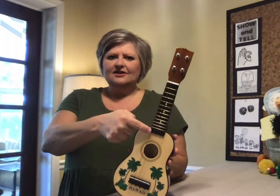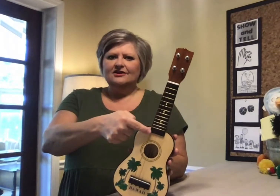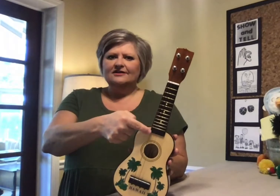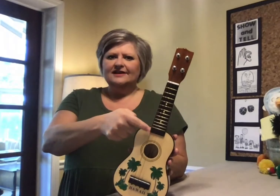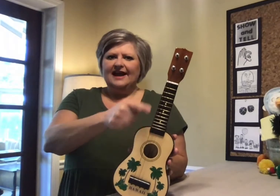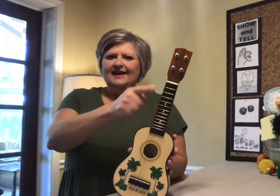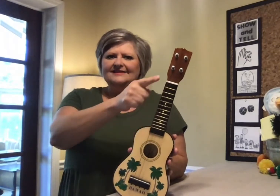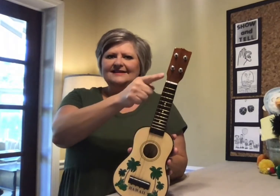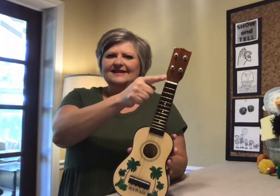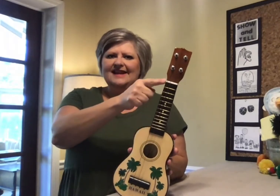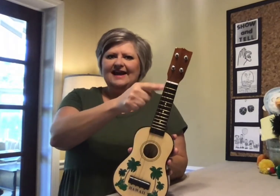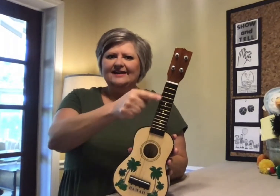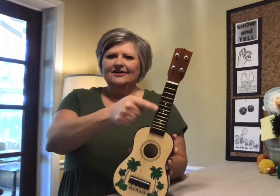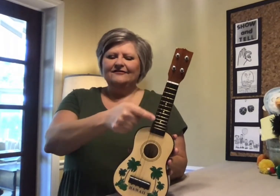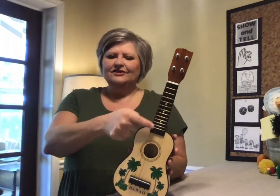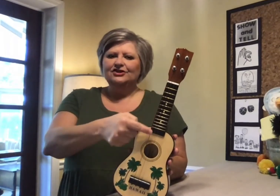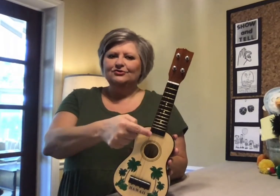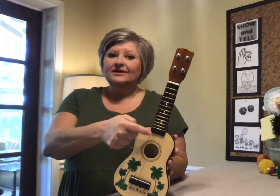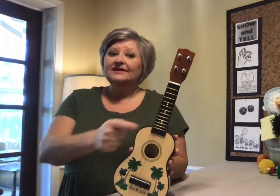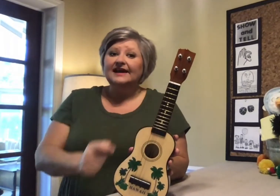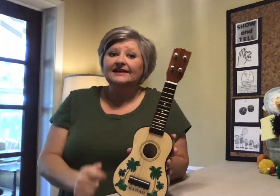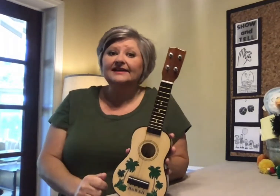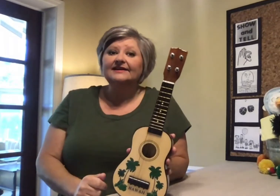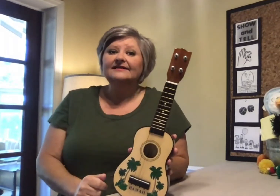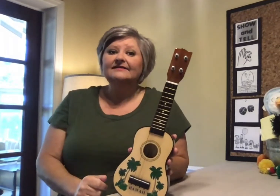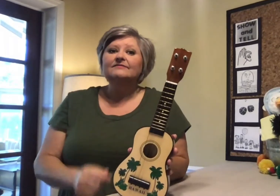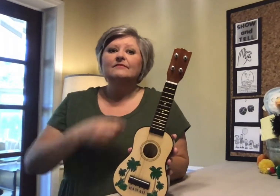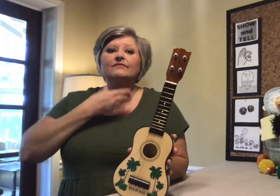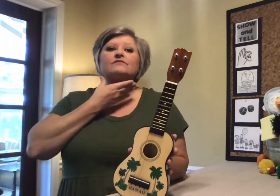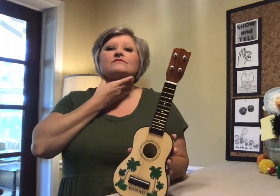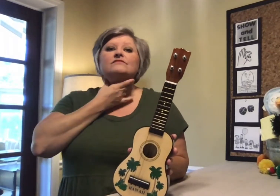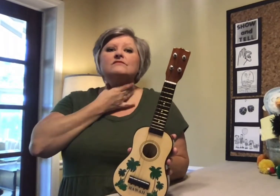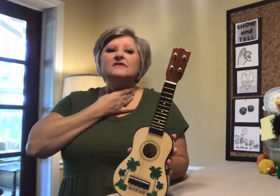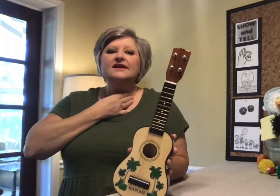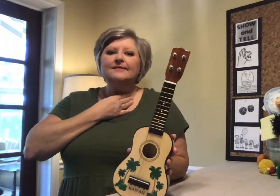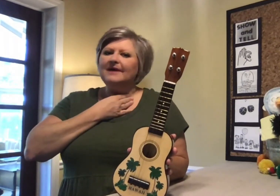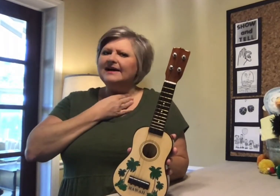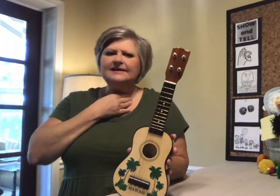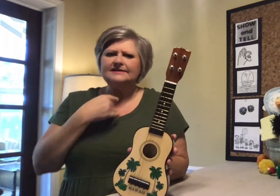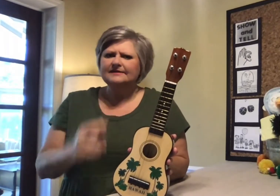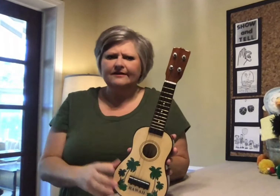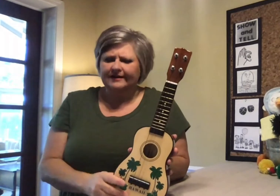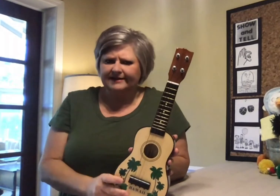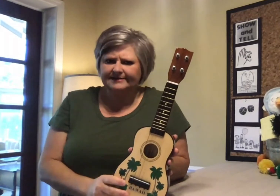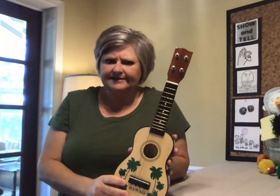long as the neck of a ukulele? Mine is not.